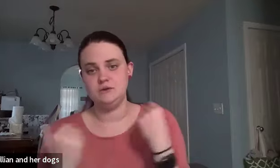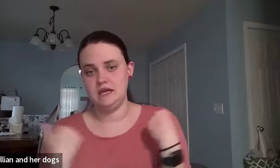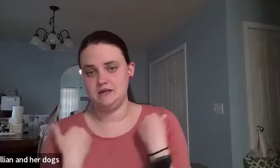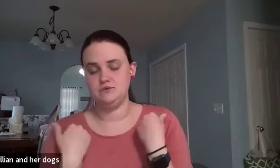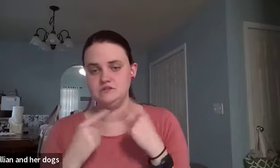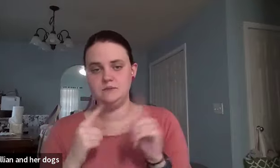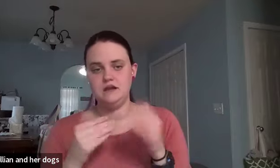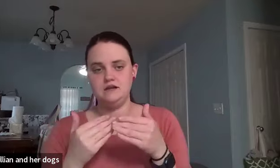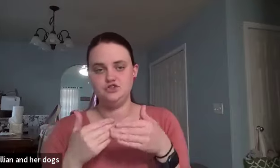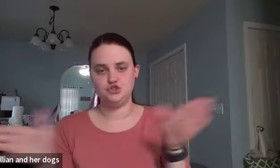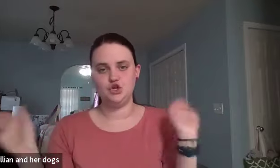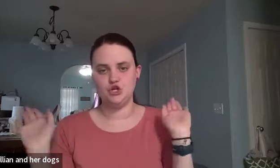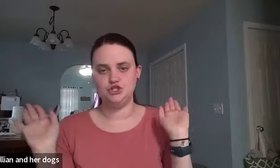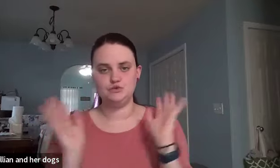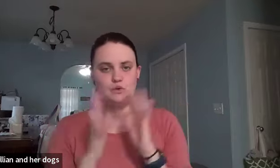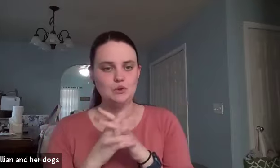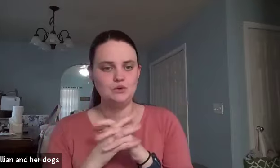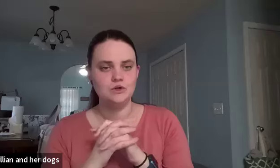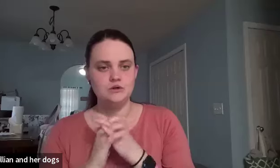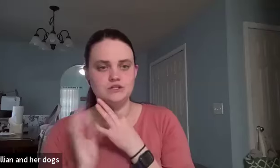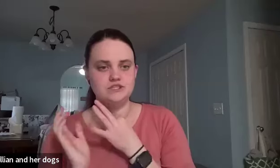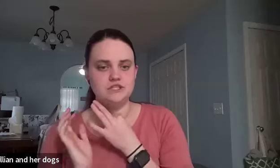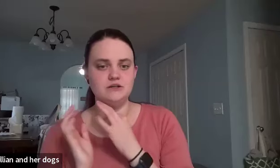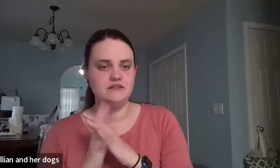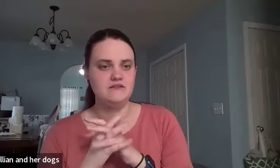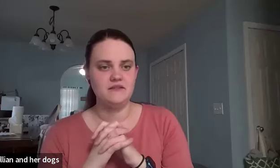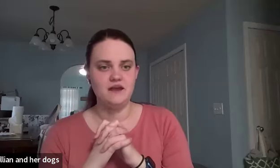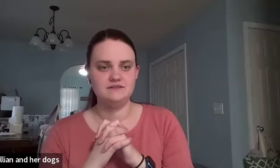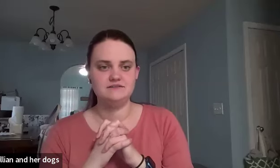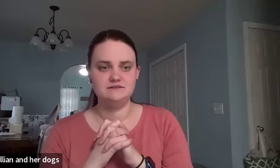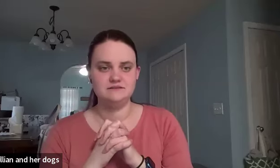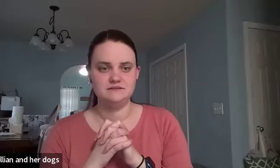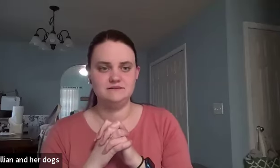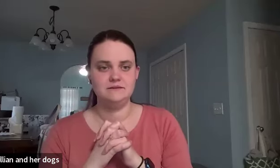to animals. It could be kind of just a general question or anything like that.